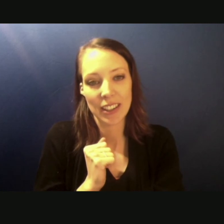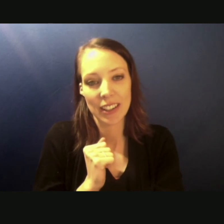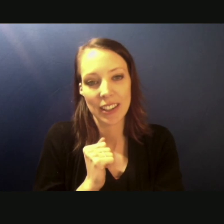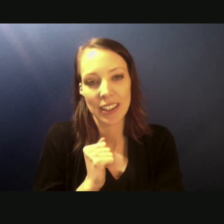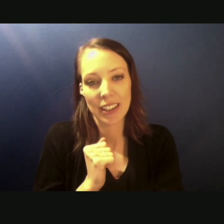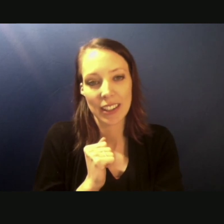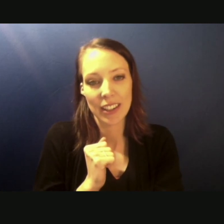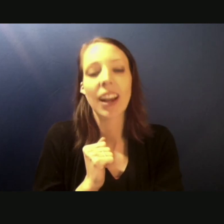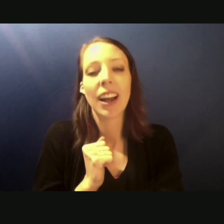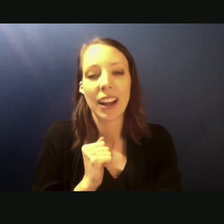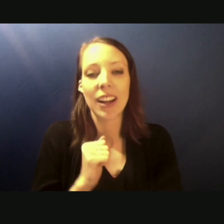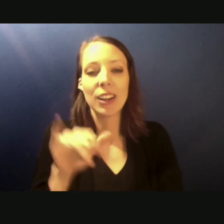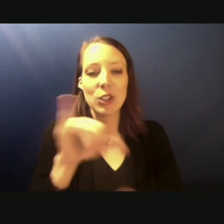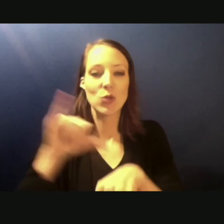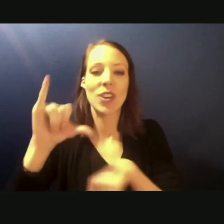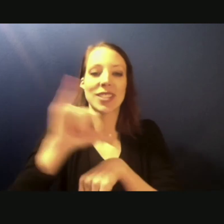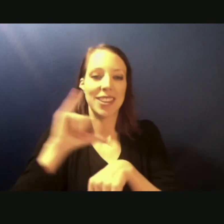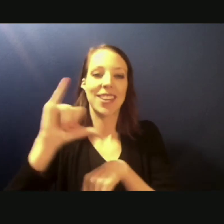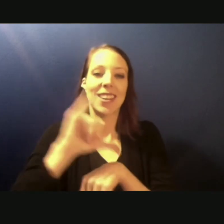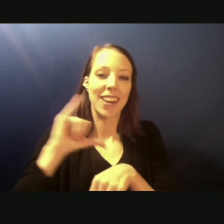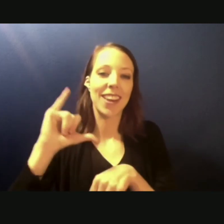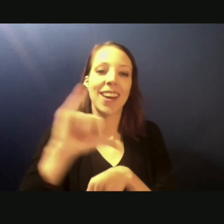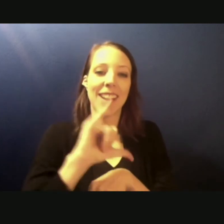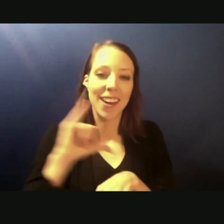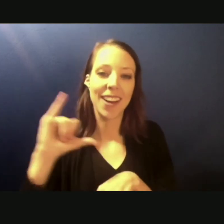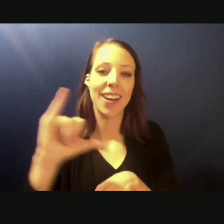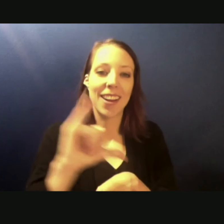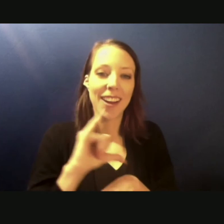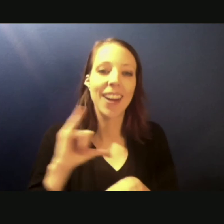cornbread, like dressing, like his stuffing. We're making dressing.